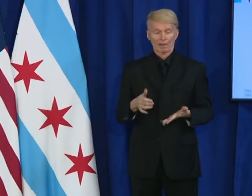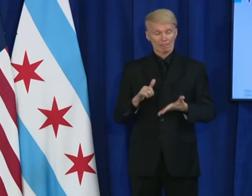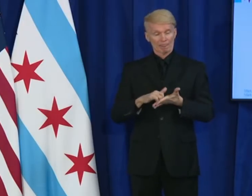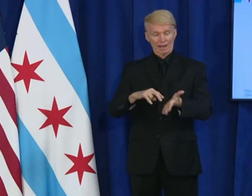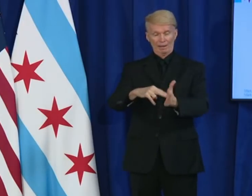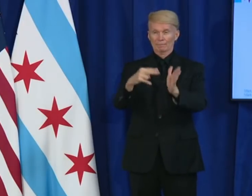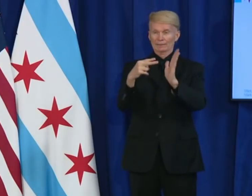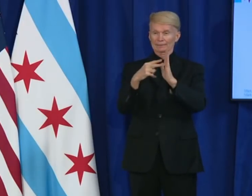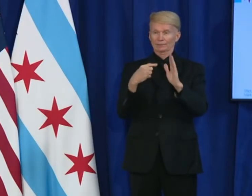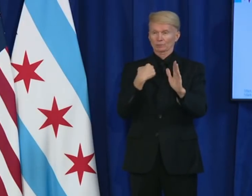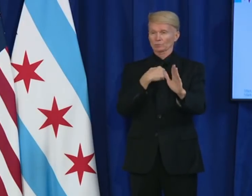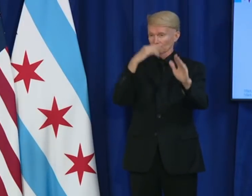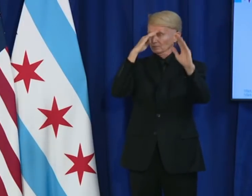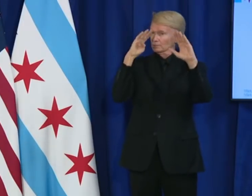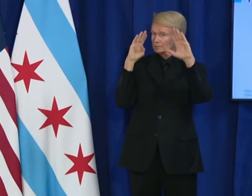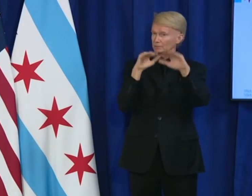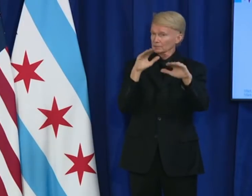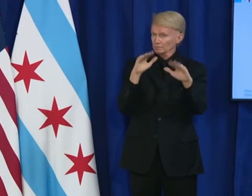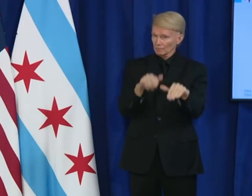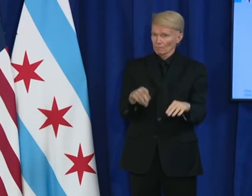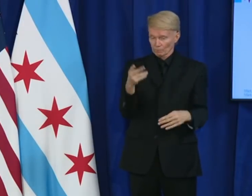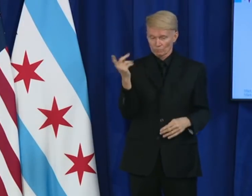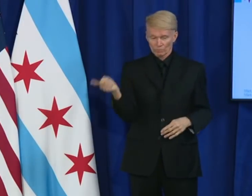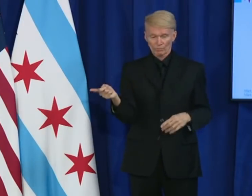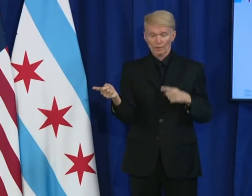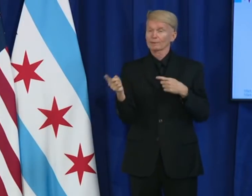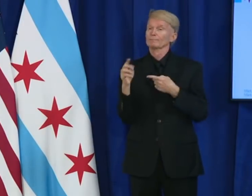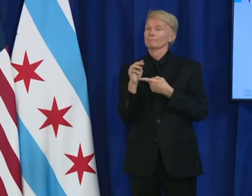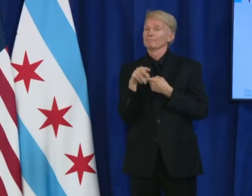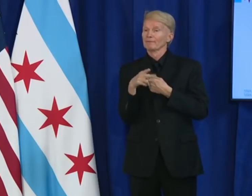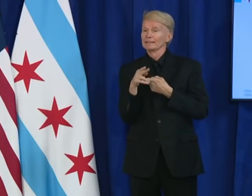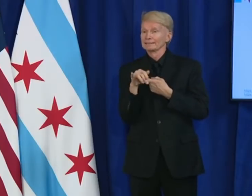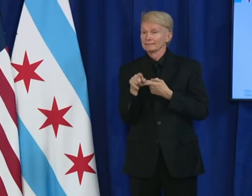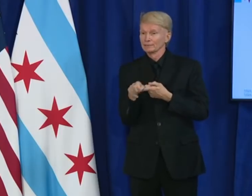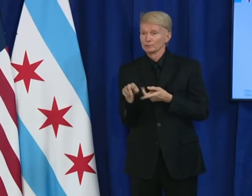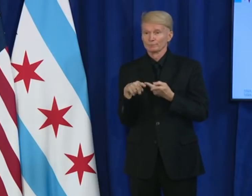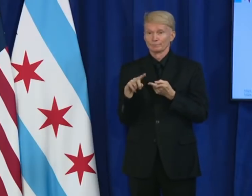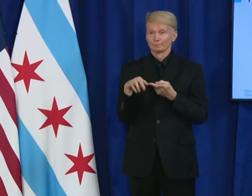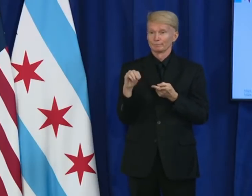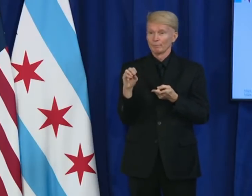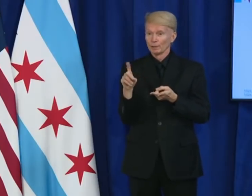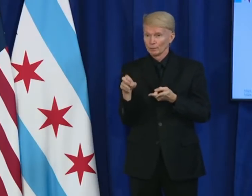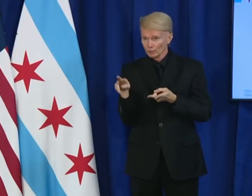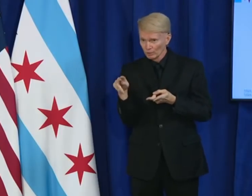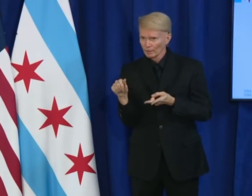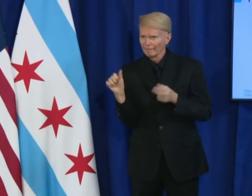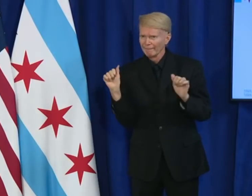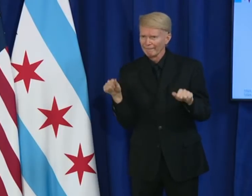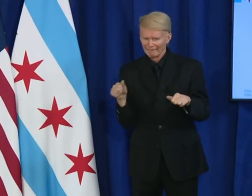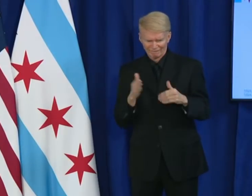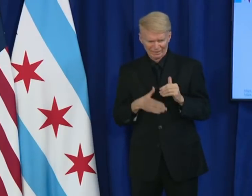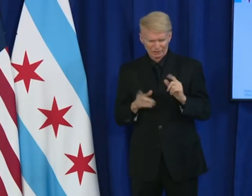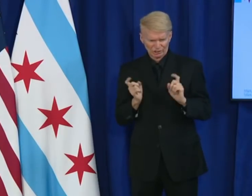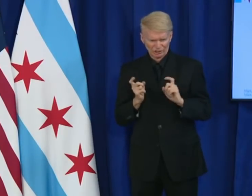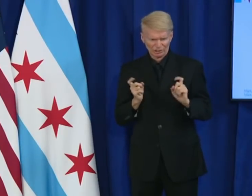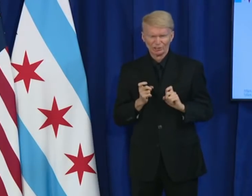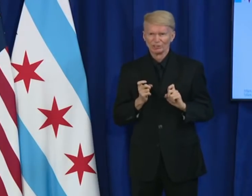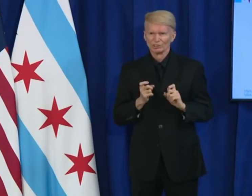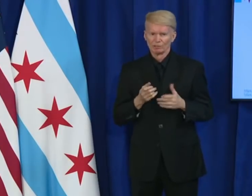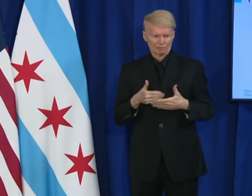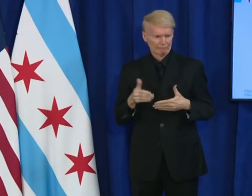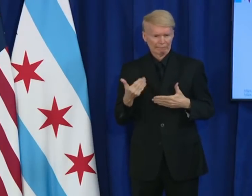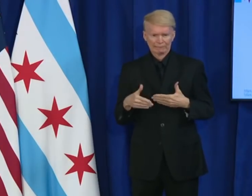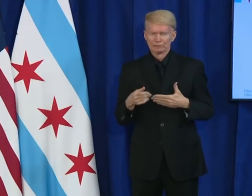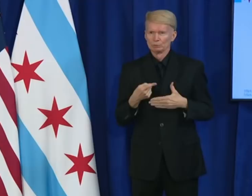we are anticipating both of these companies to likely finish their trials just in the next few